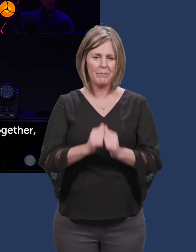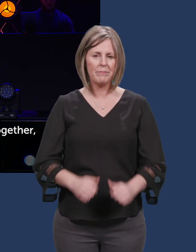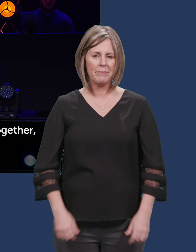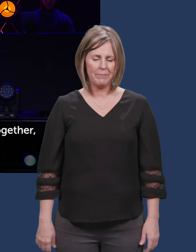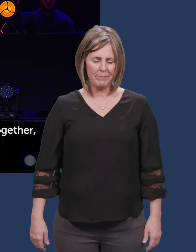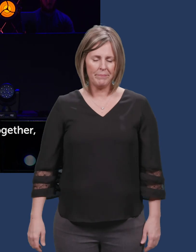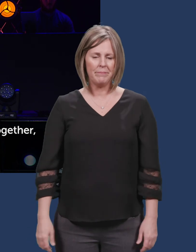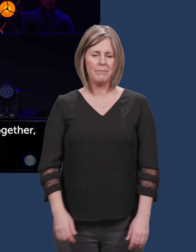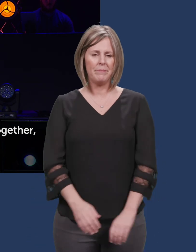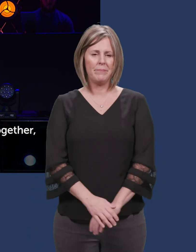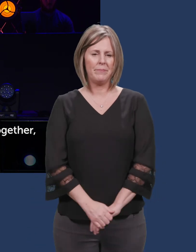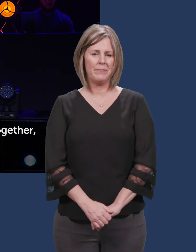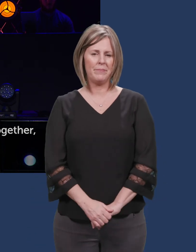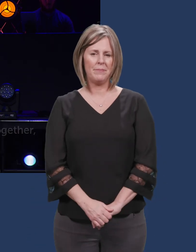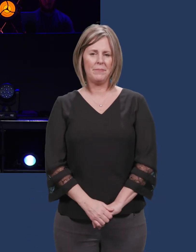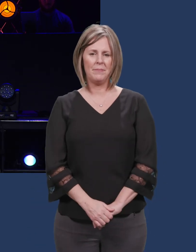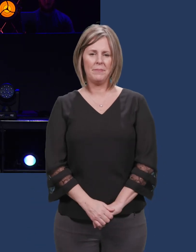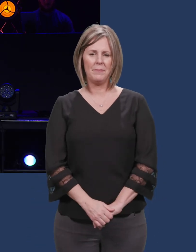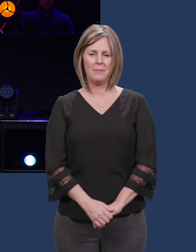together.